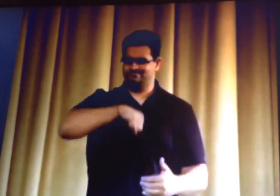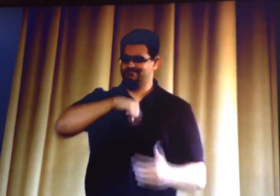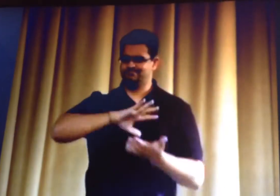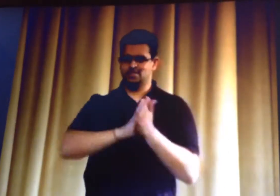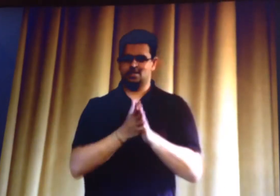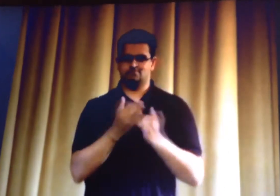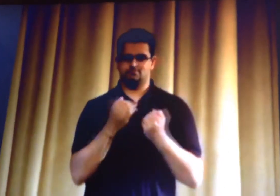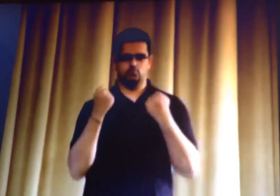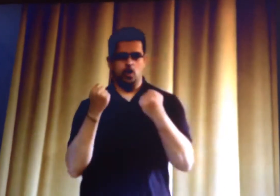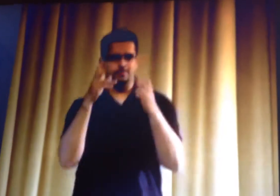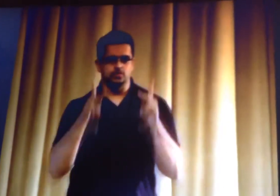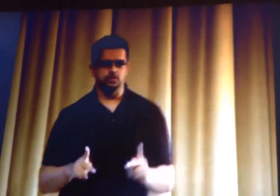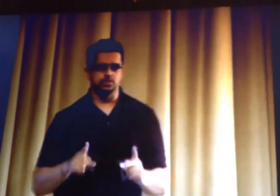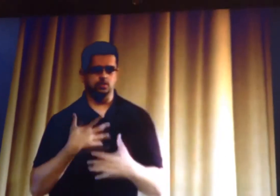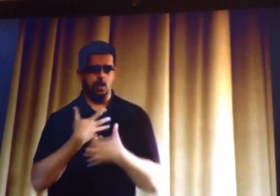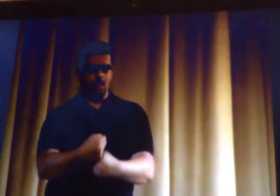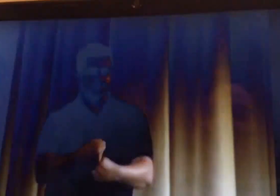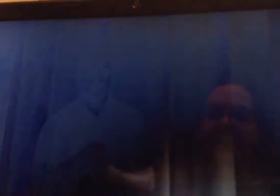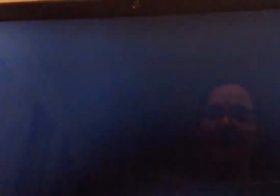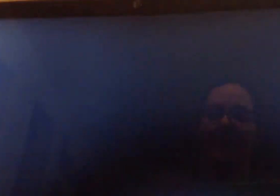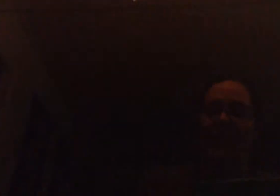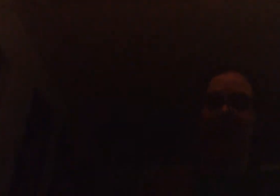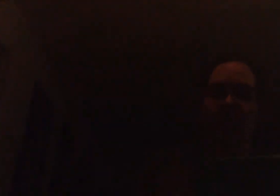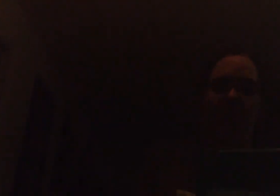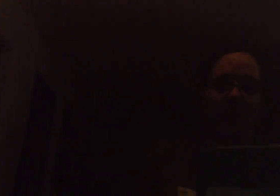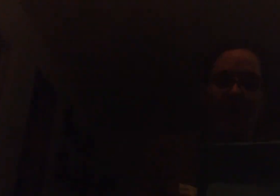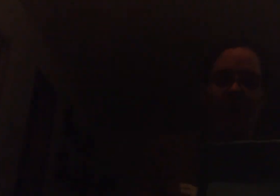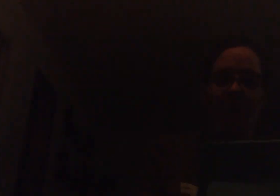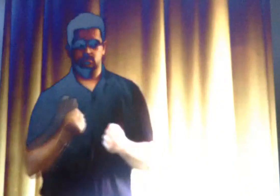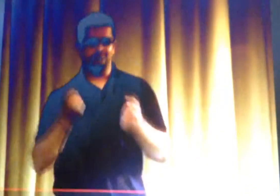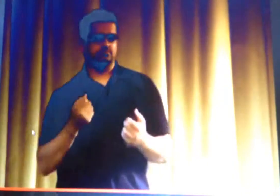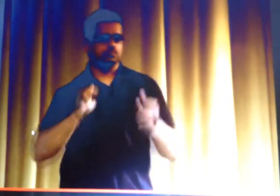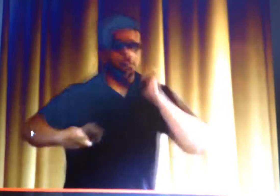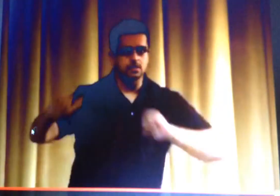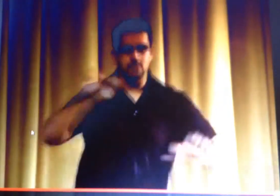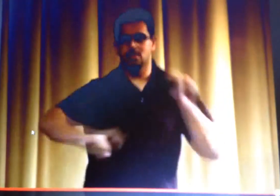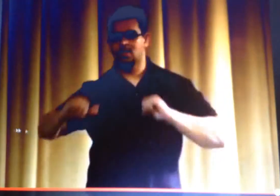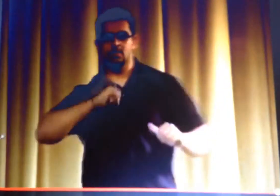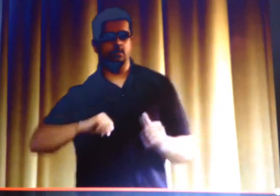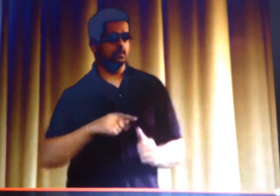They learned how to sign, in a week, how to become a strong person.